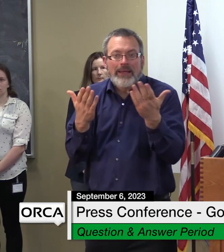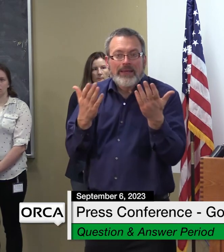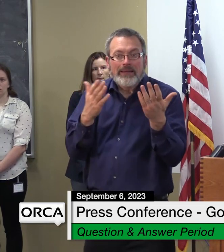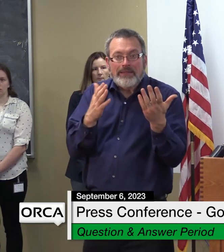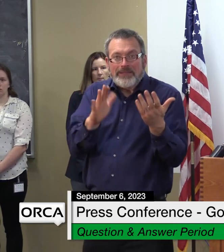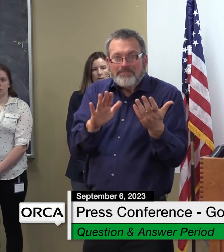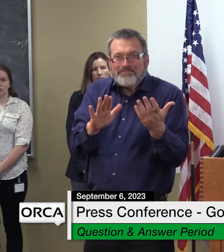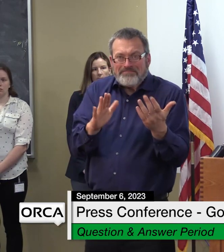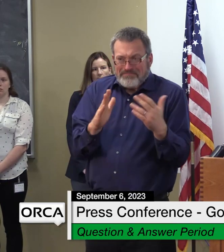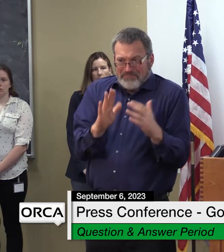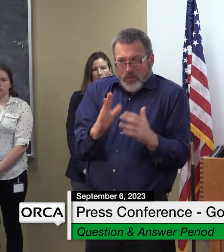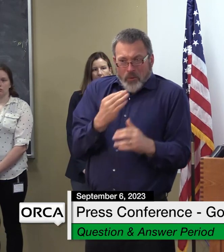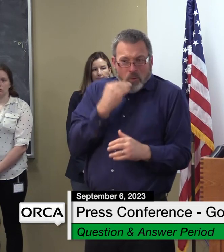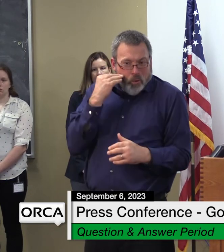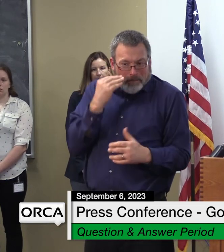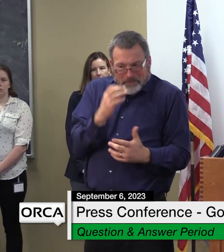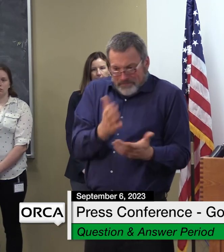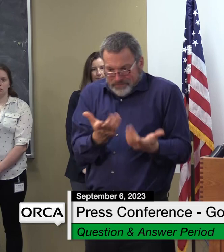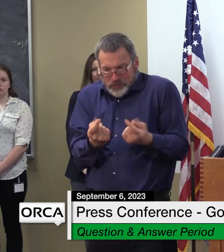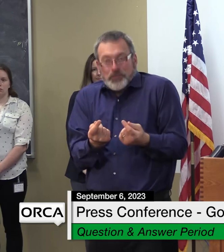own.